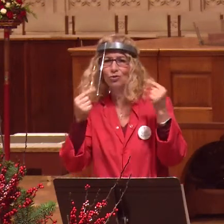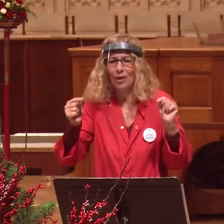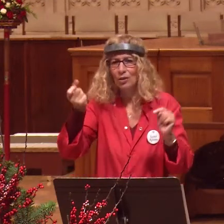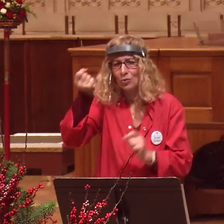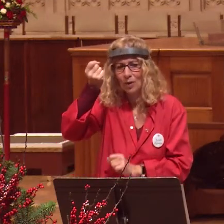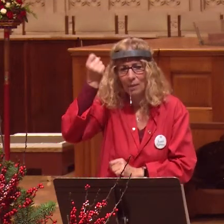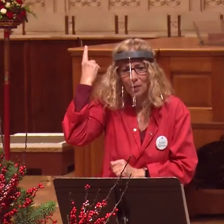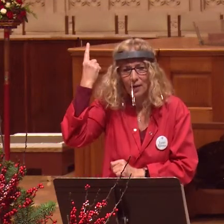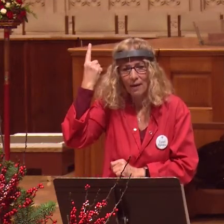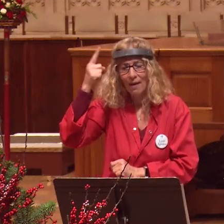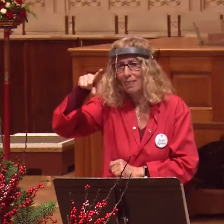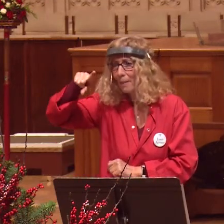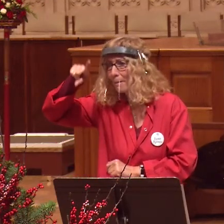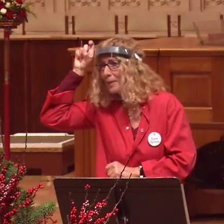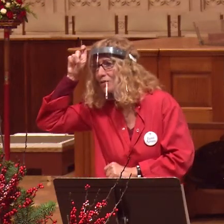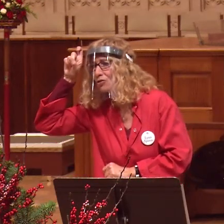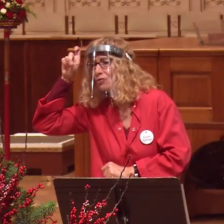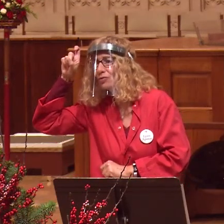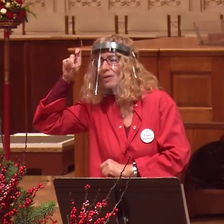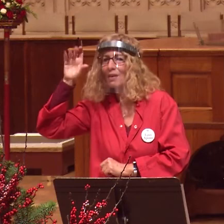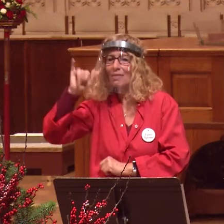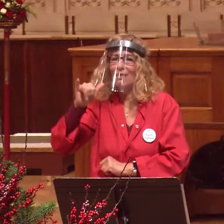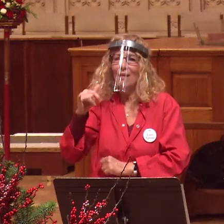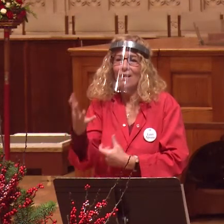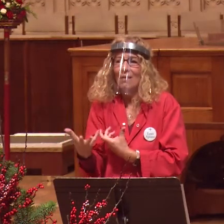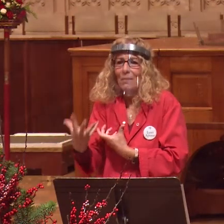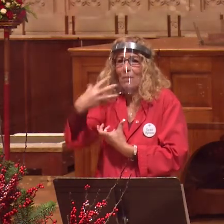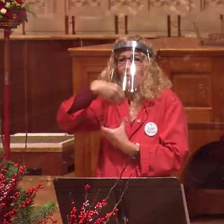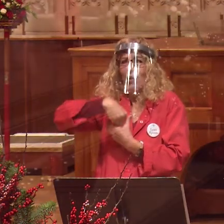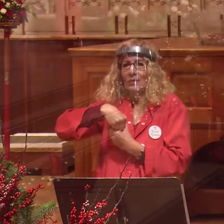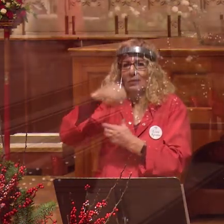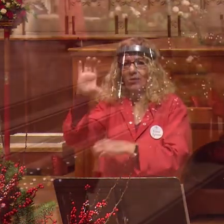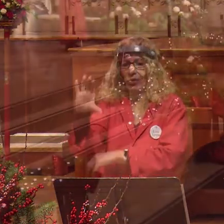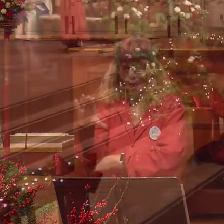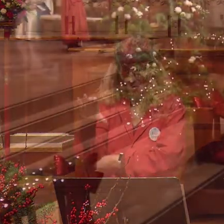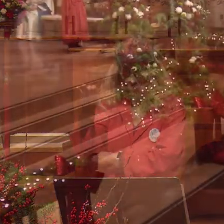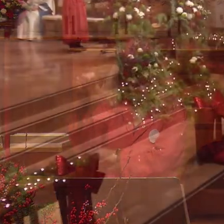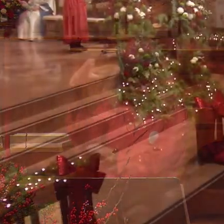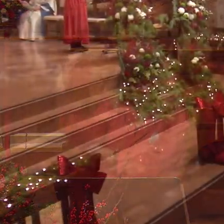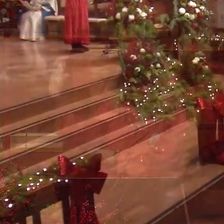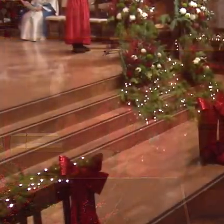comprehend the mystery that embraces the Christmas event.